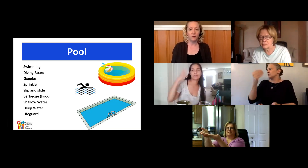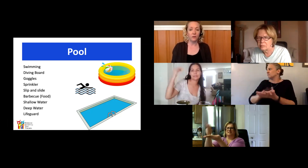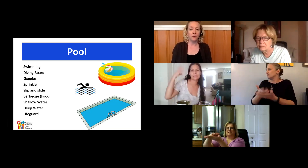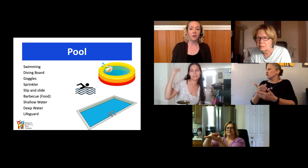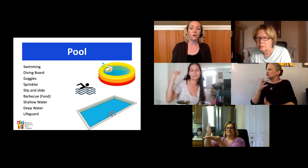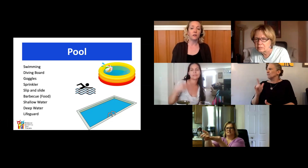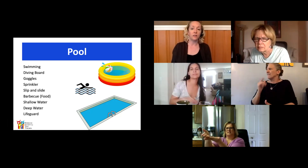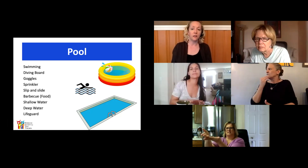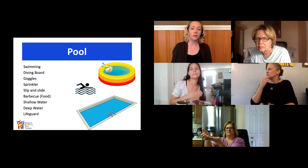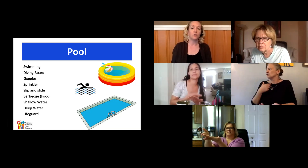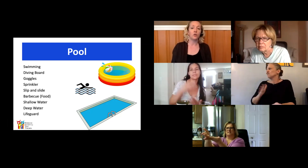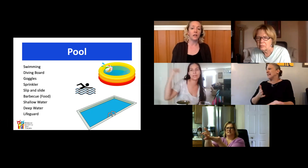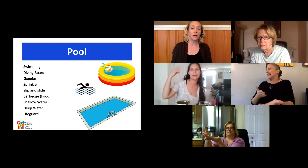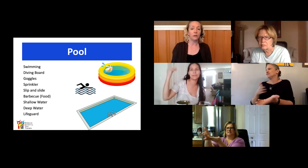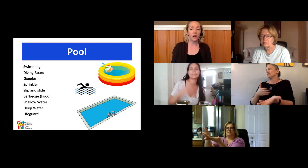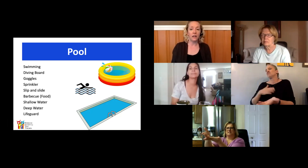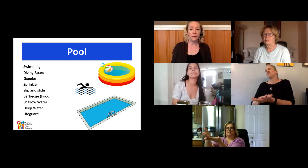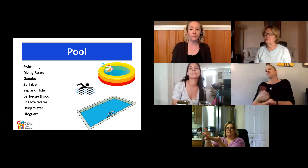outside.